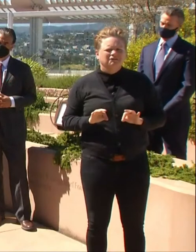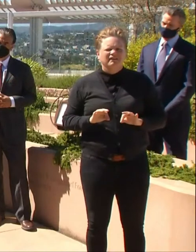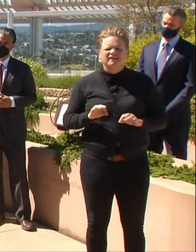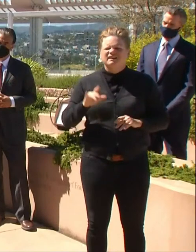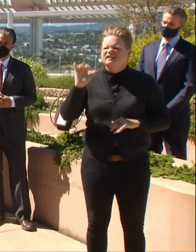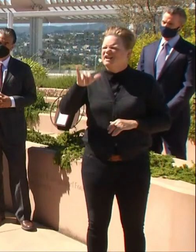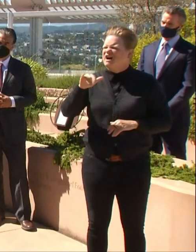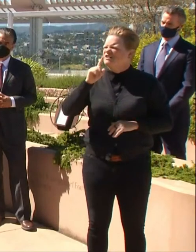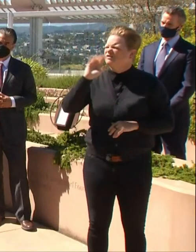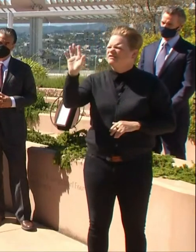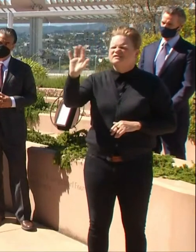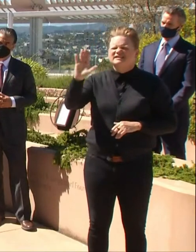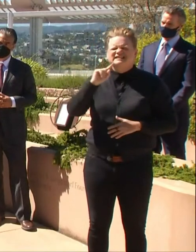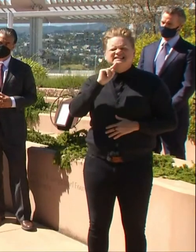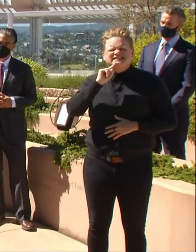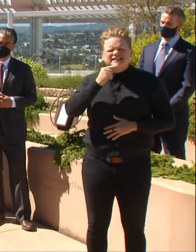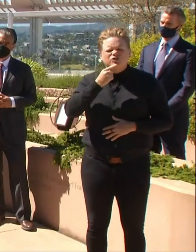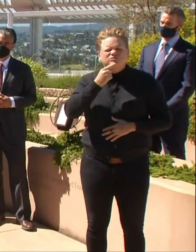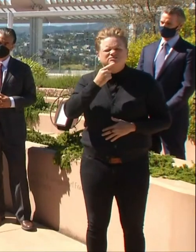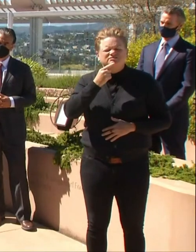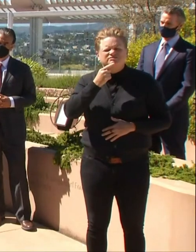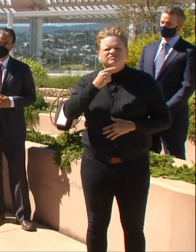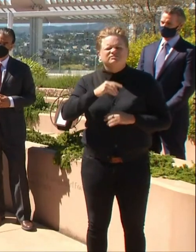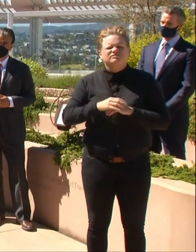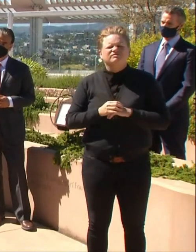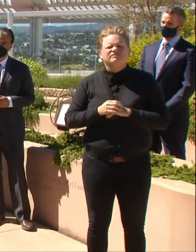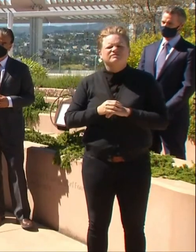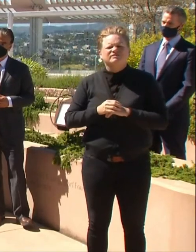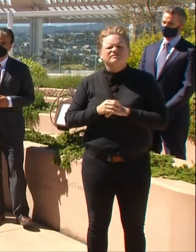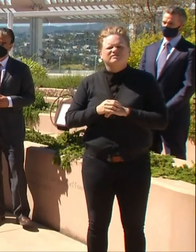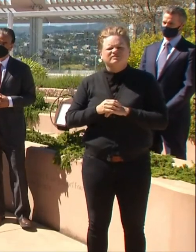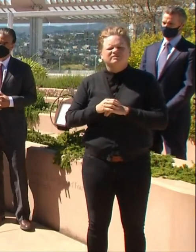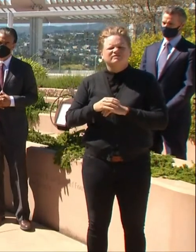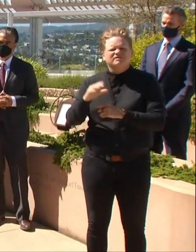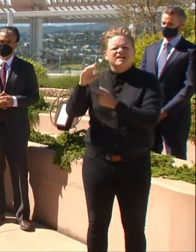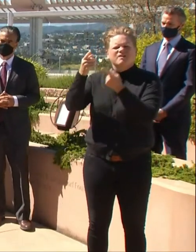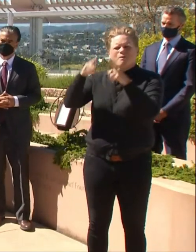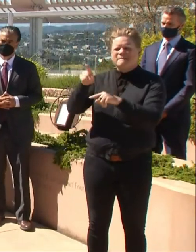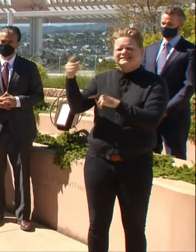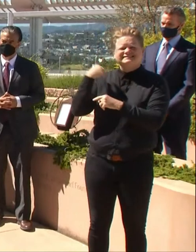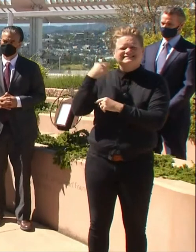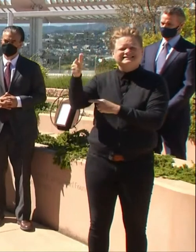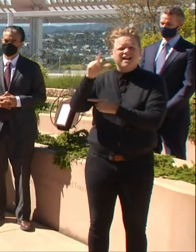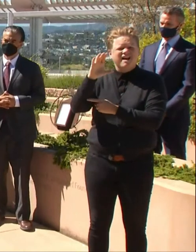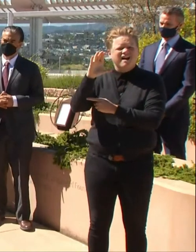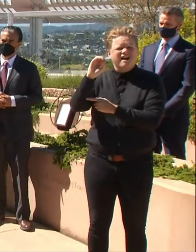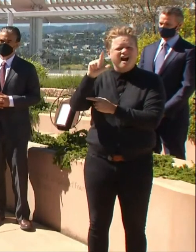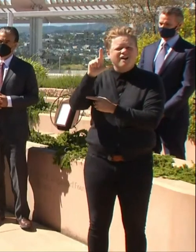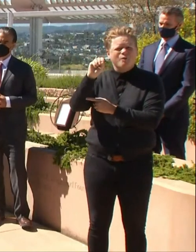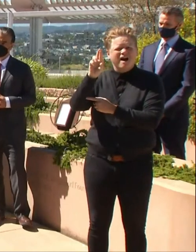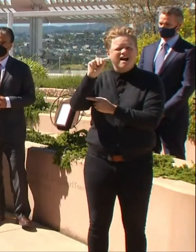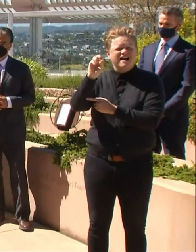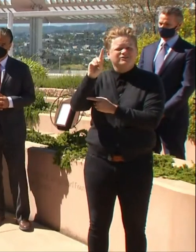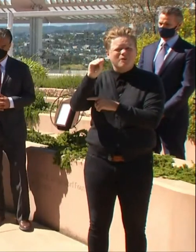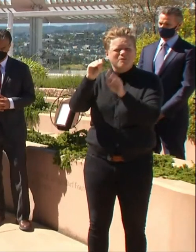those kids in Columbine? What happened to so many people who have tragically lost their lives?